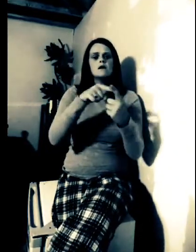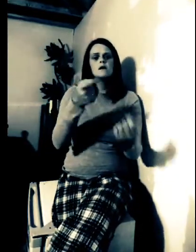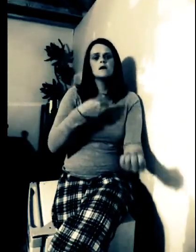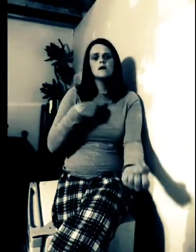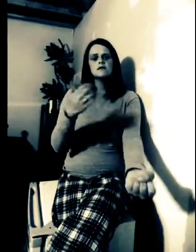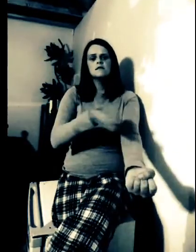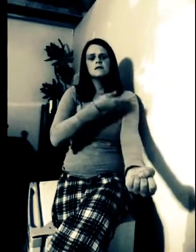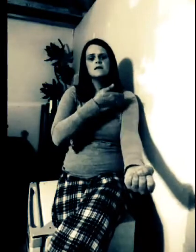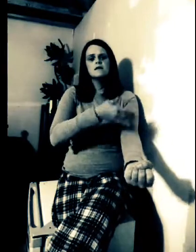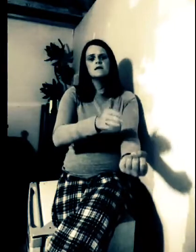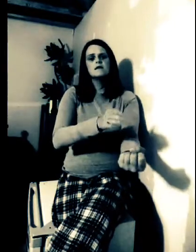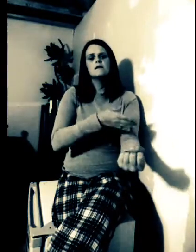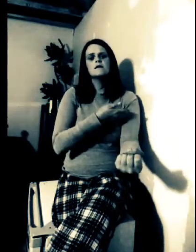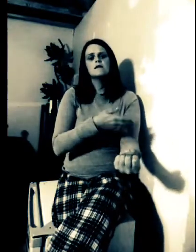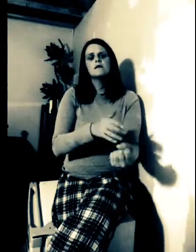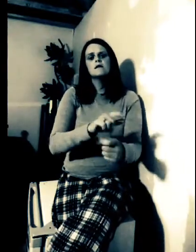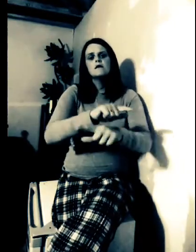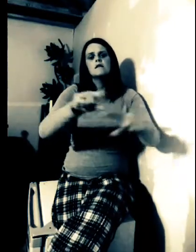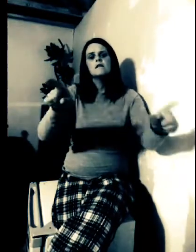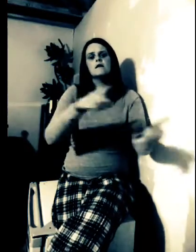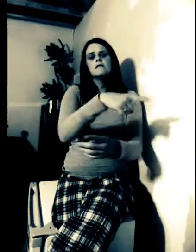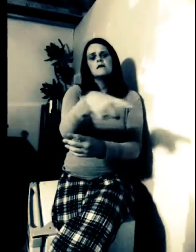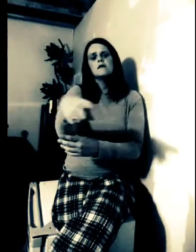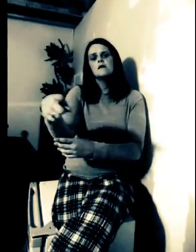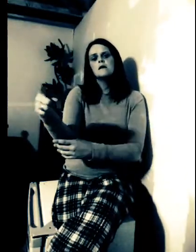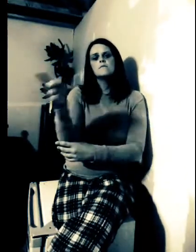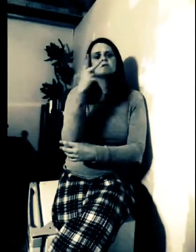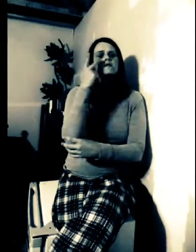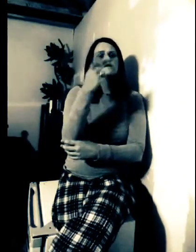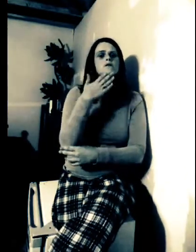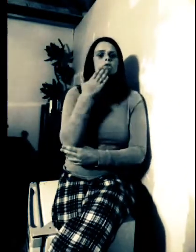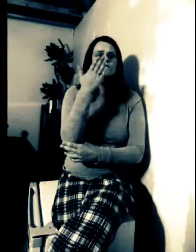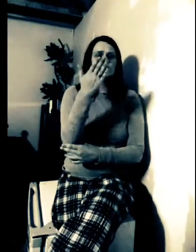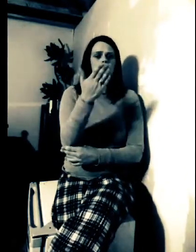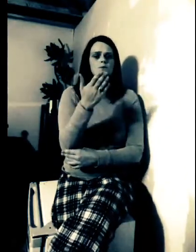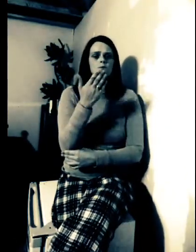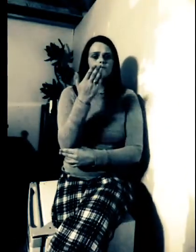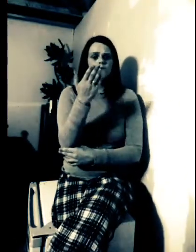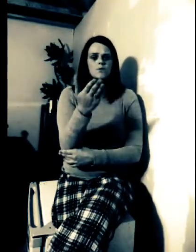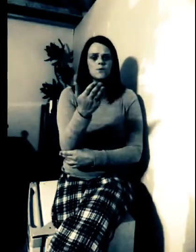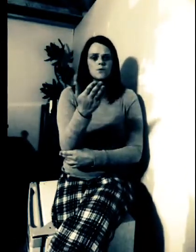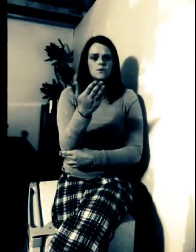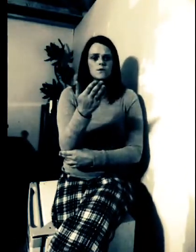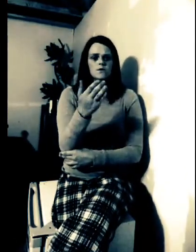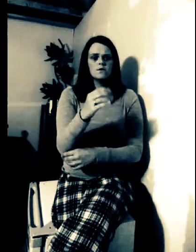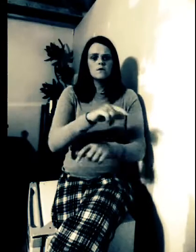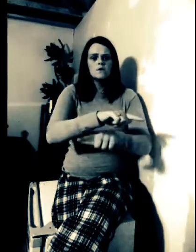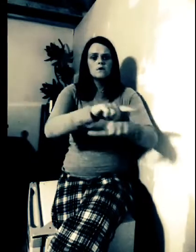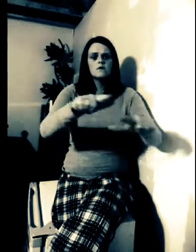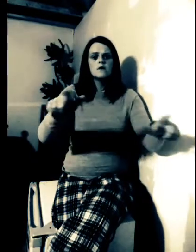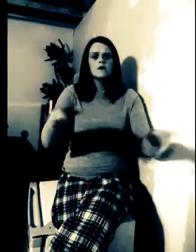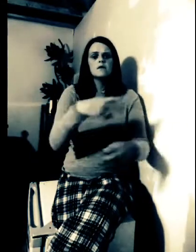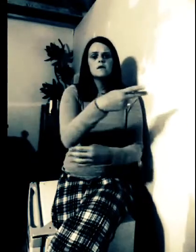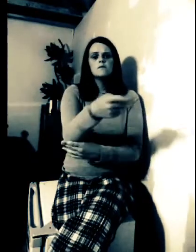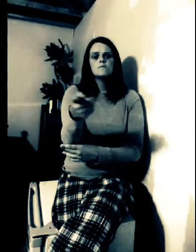I sing Let them see you Let them